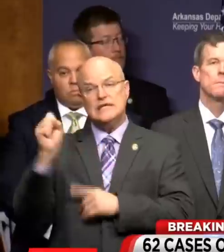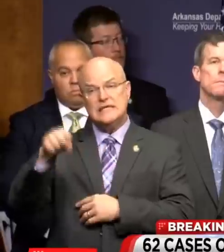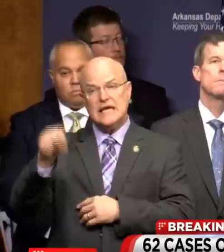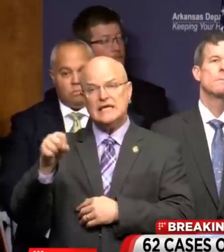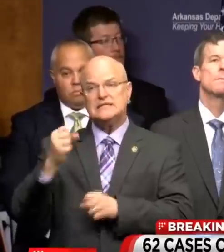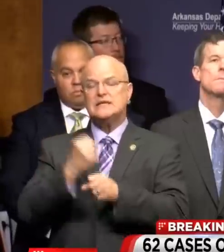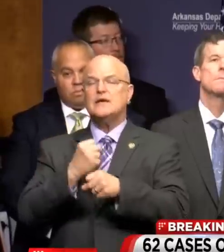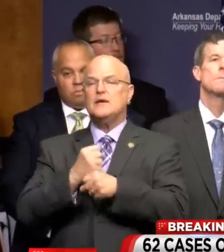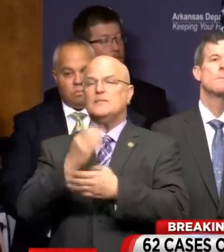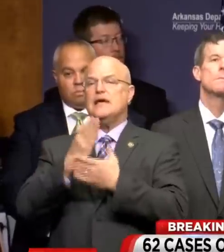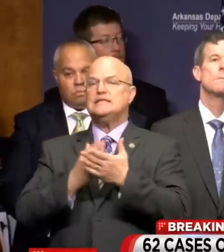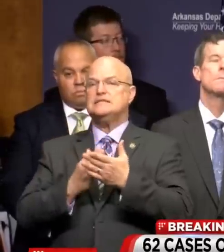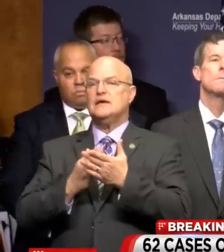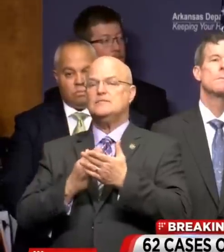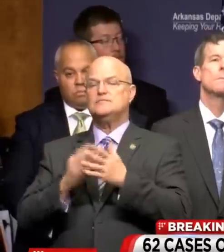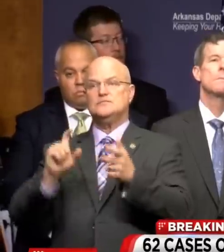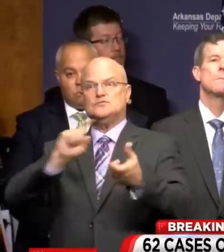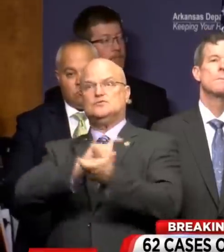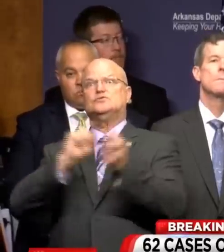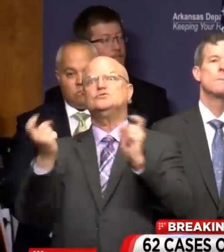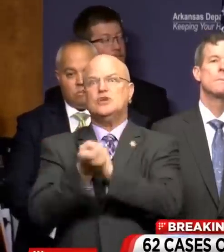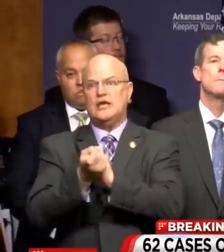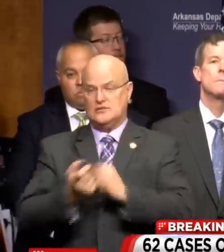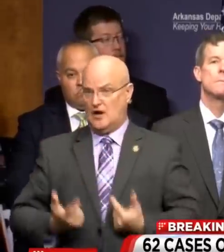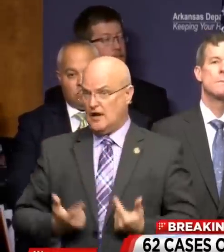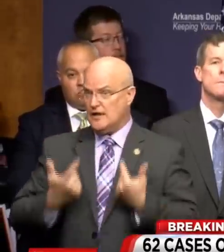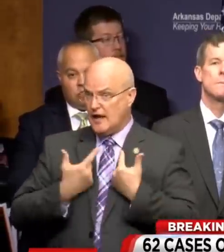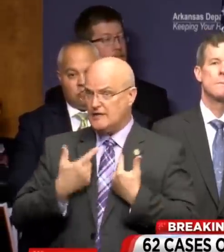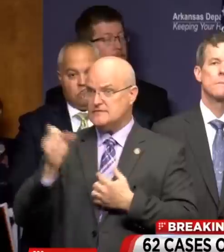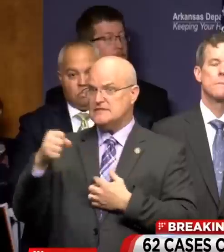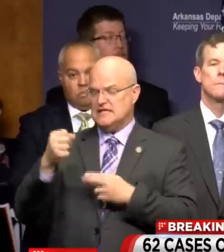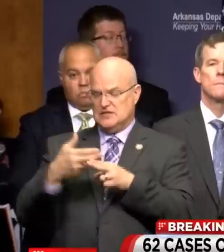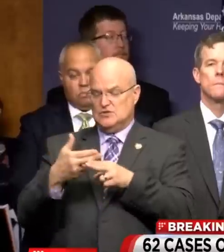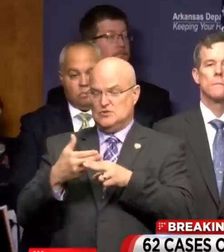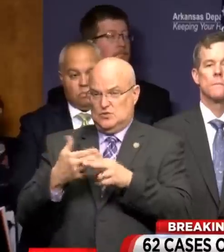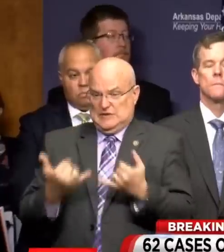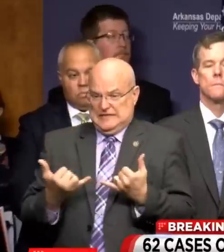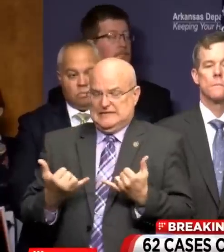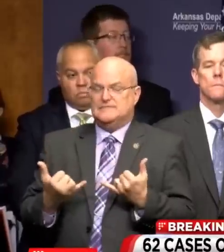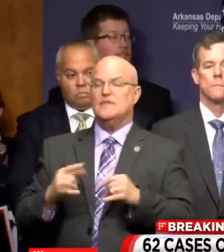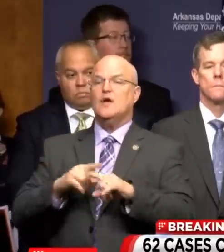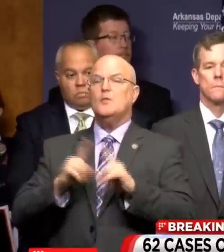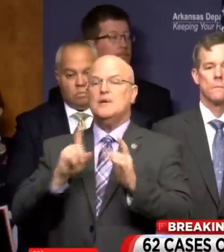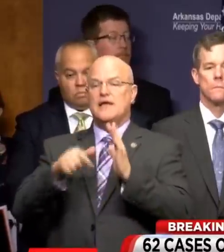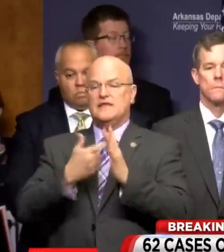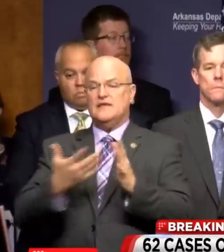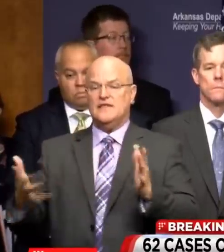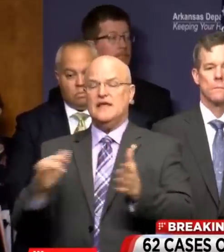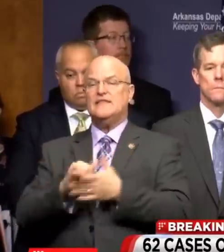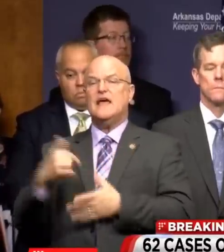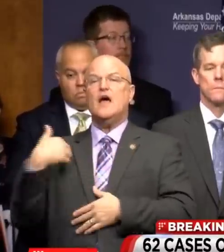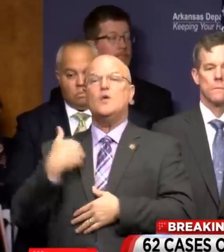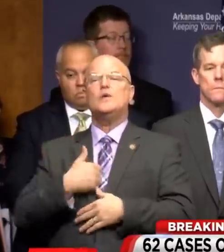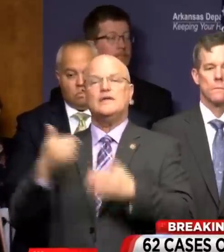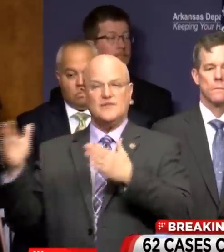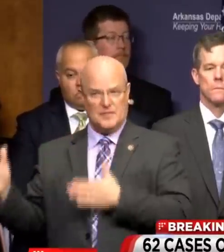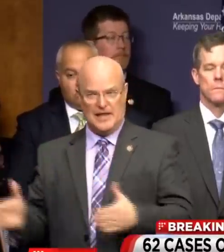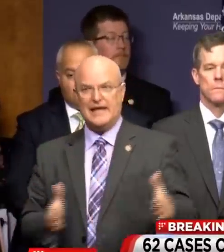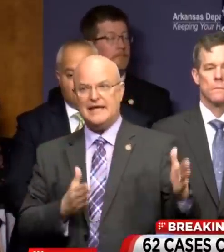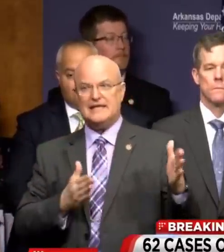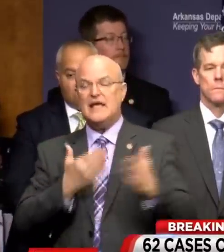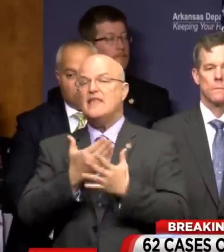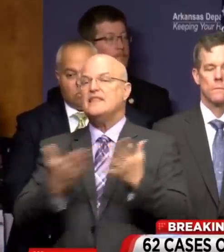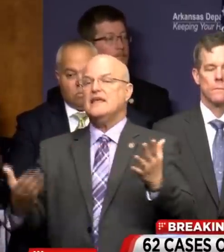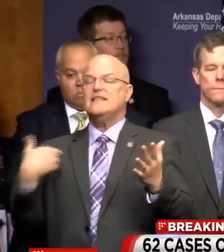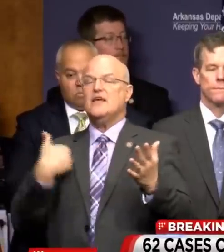going to need to make some pretty dramatic changes to our lives in the short term. But these are things that we have planned.